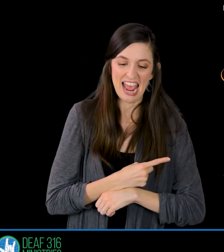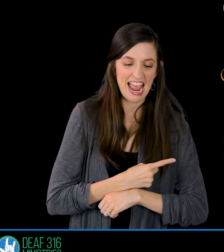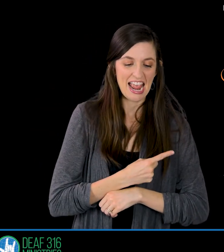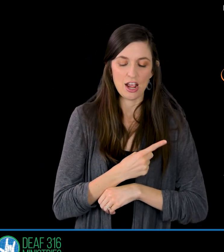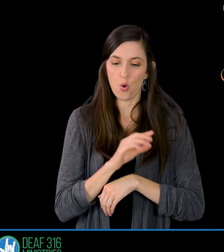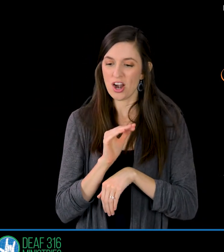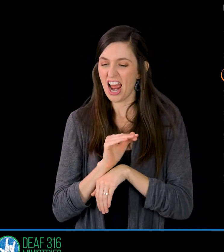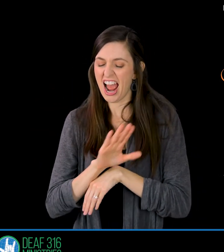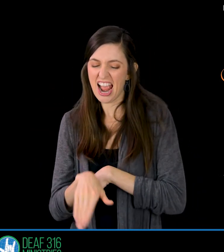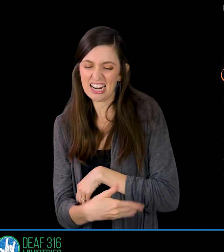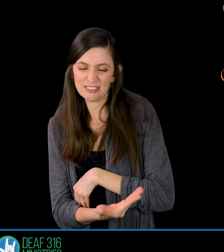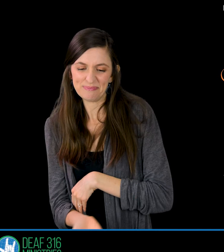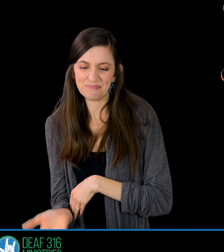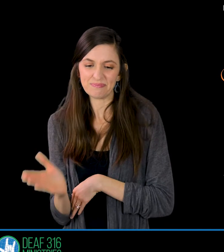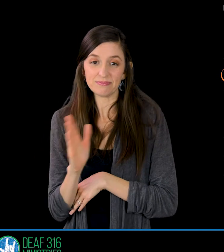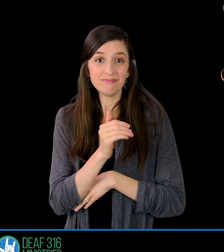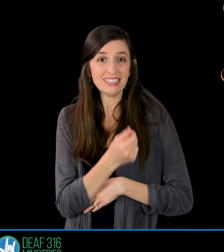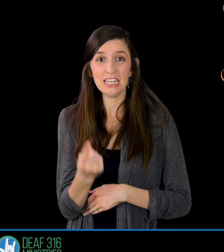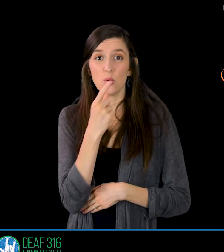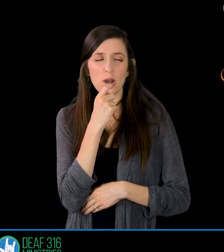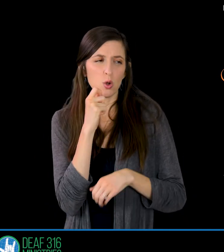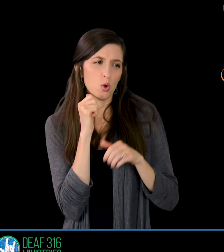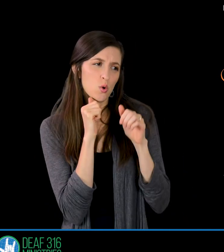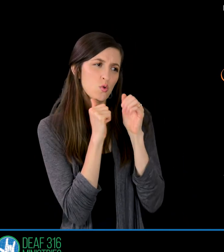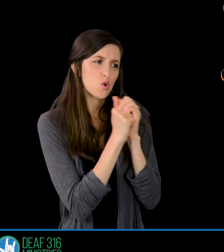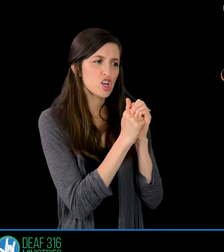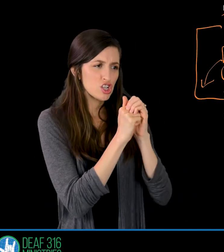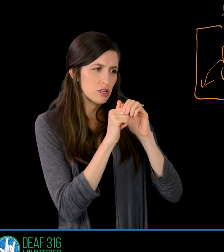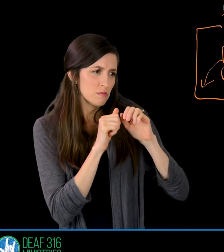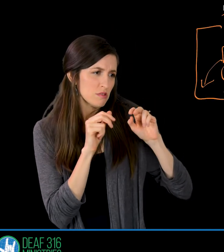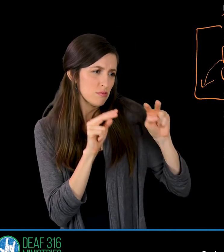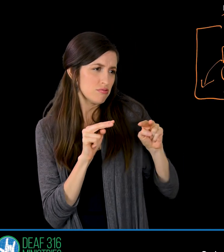image and whoever receives the mark of its name